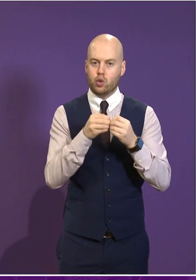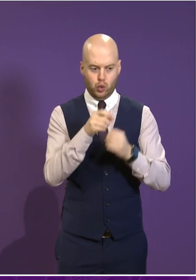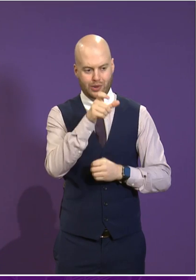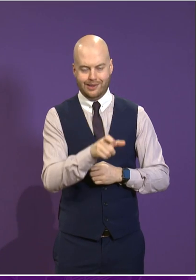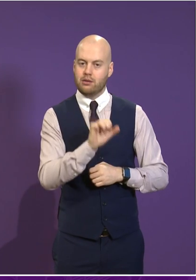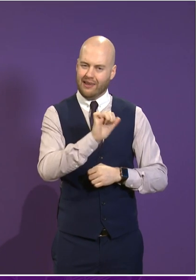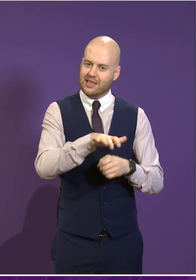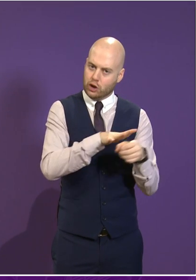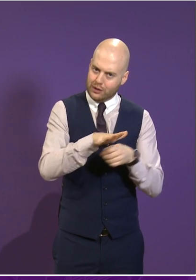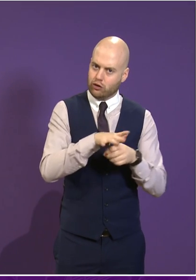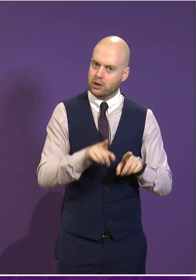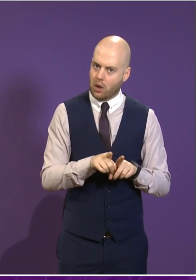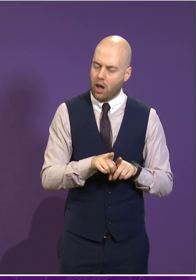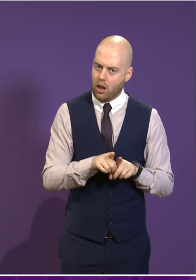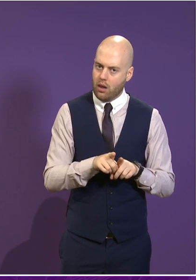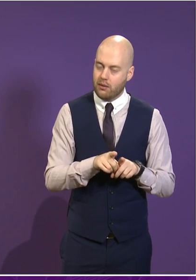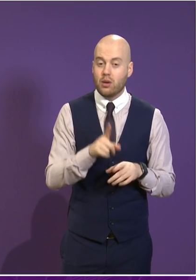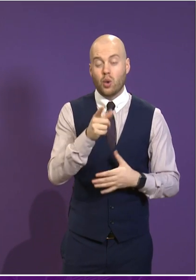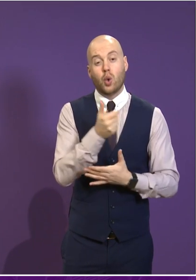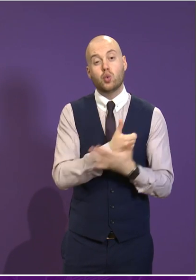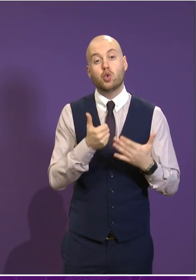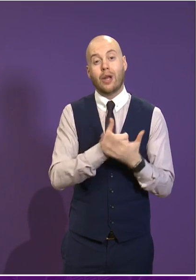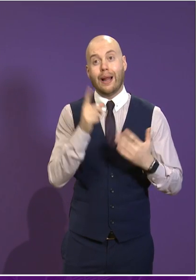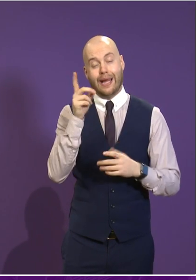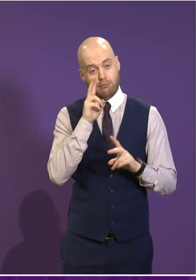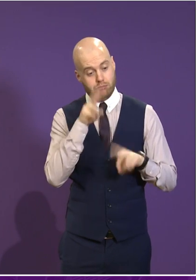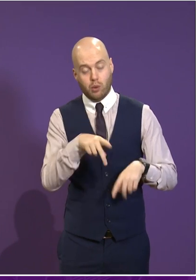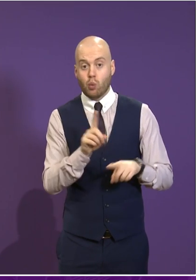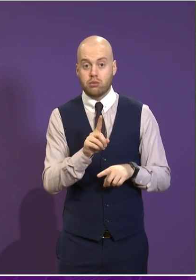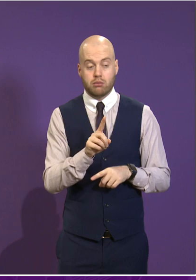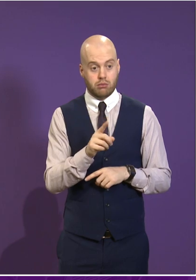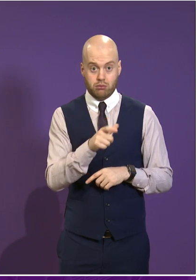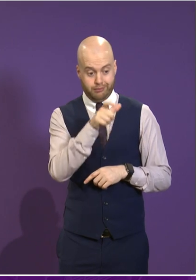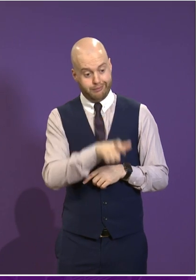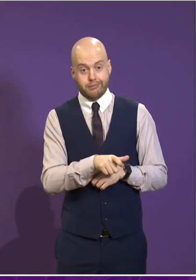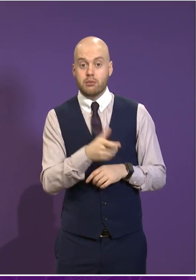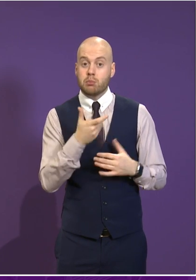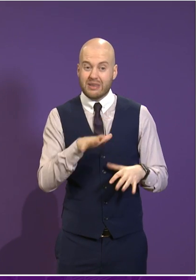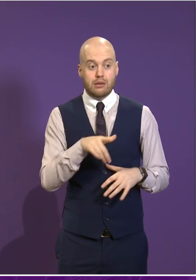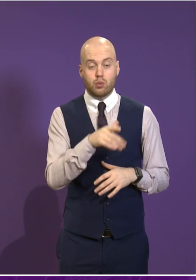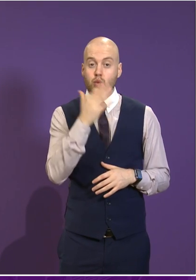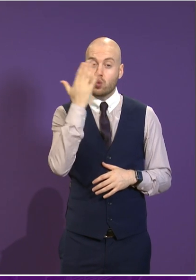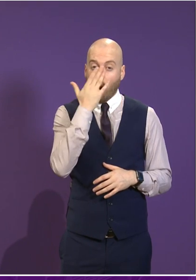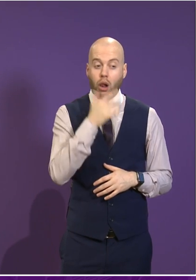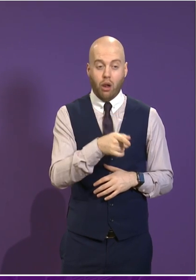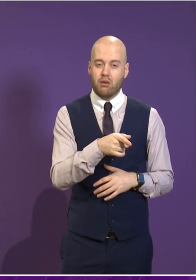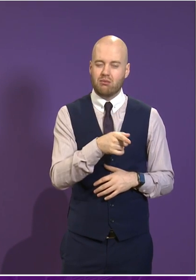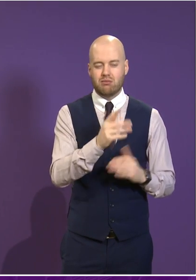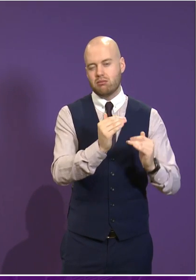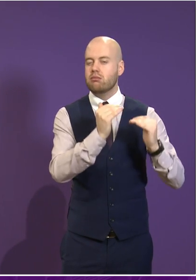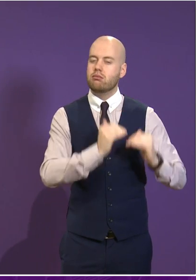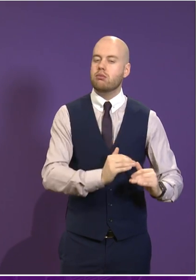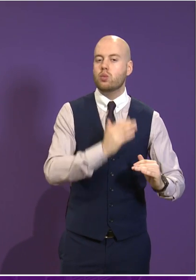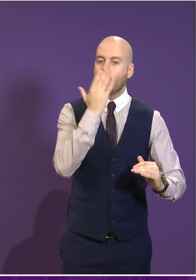the context of, you know, are they from a school with a very low progression to university, or are they from a, you know,